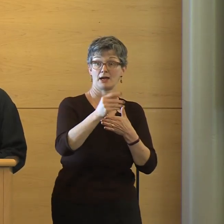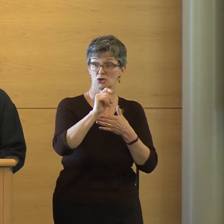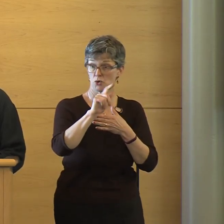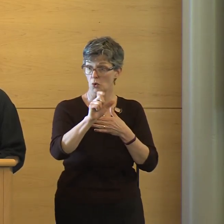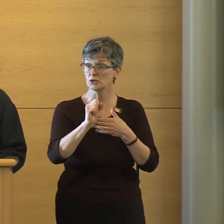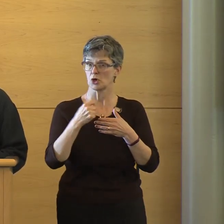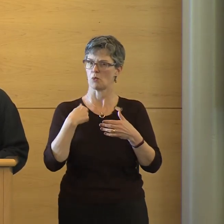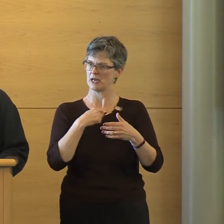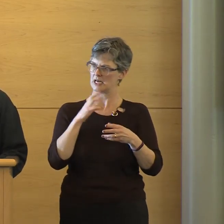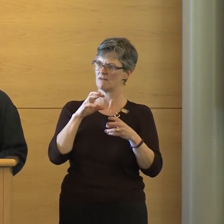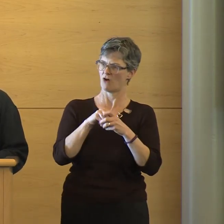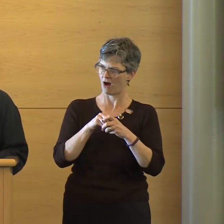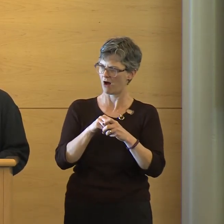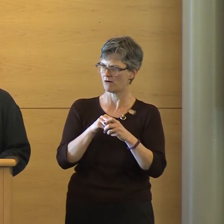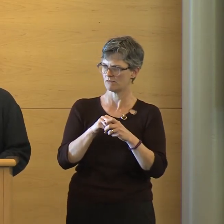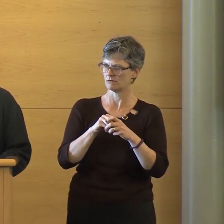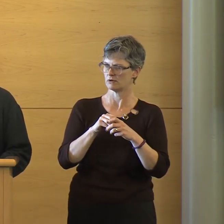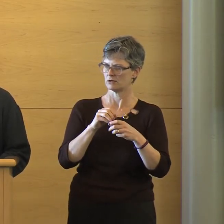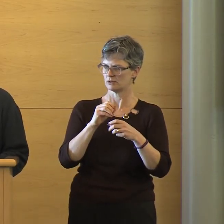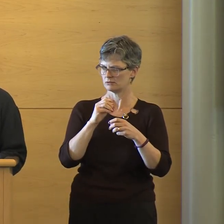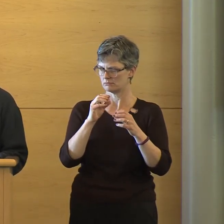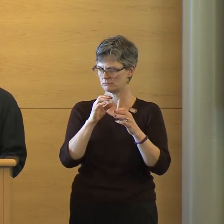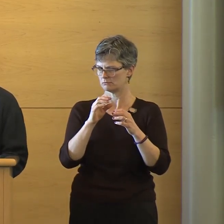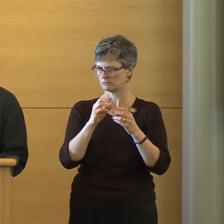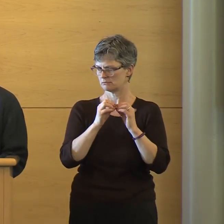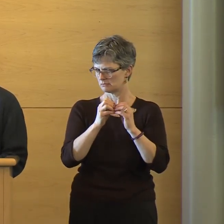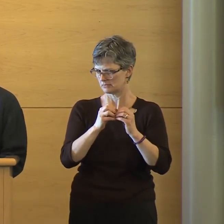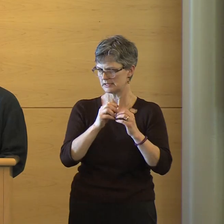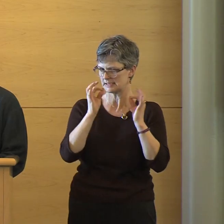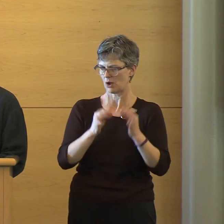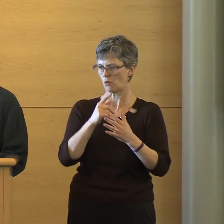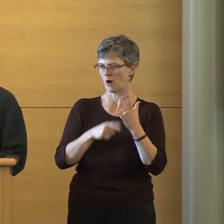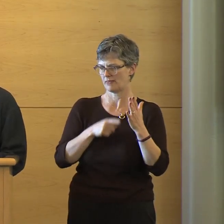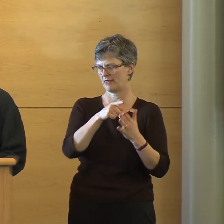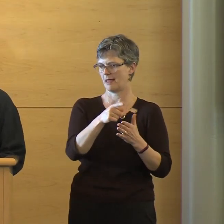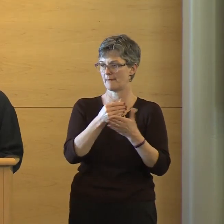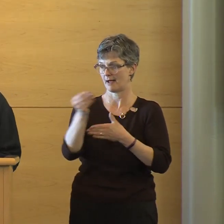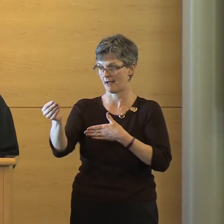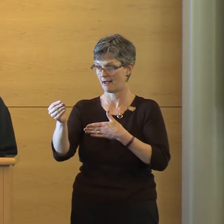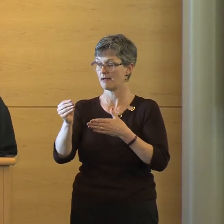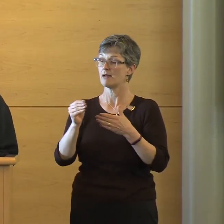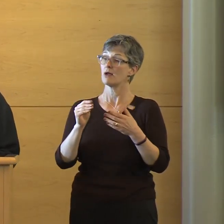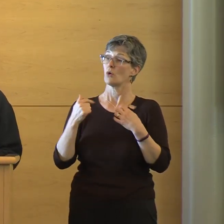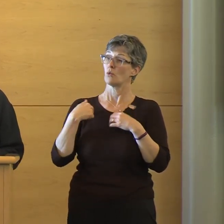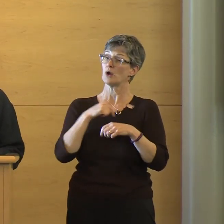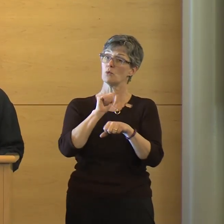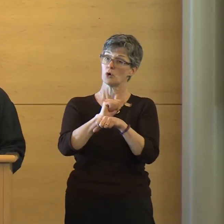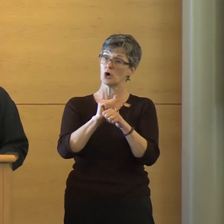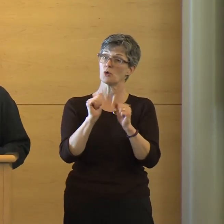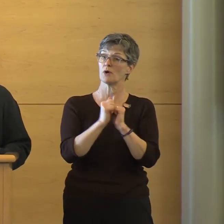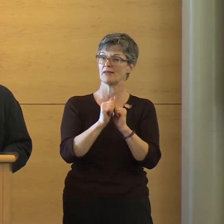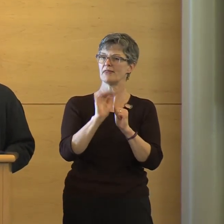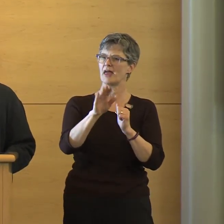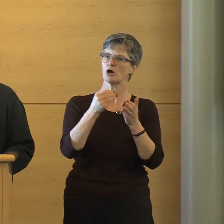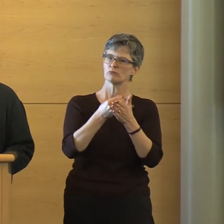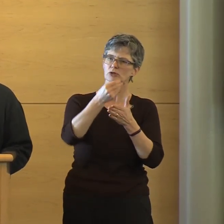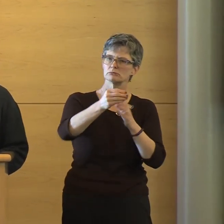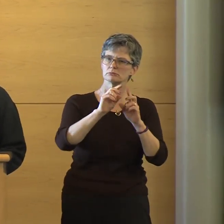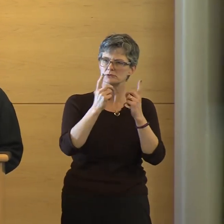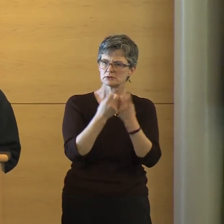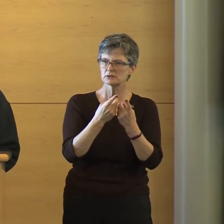Yeah, that's a great question. And we do, in fact, try to be at the table and proactive with